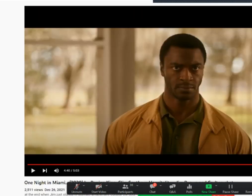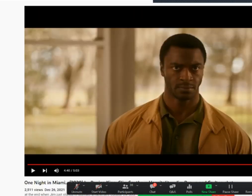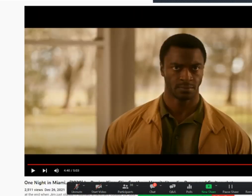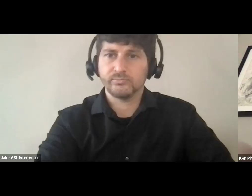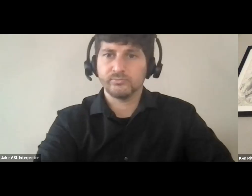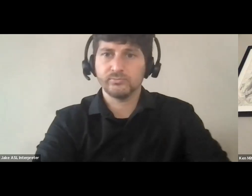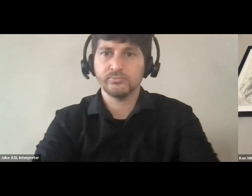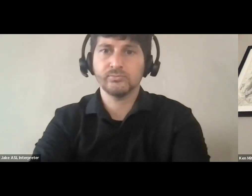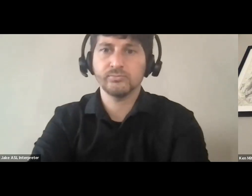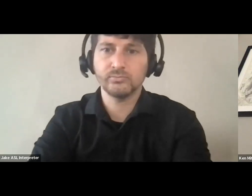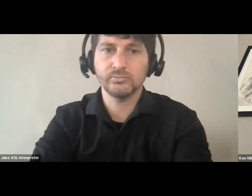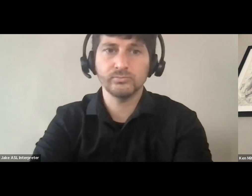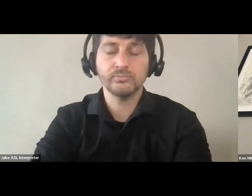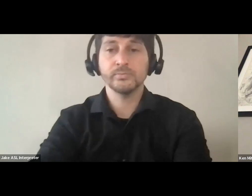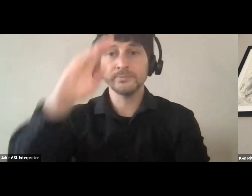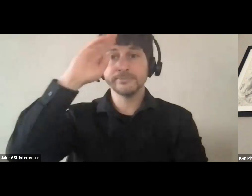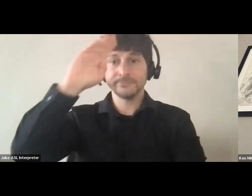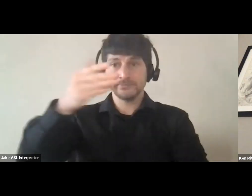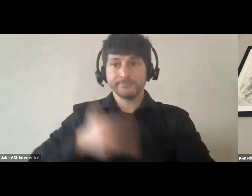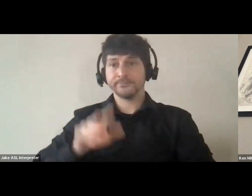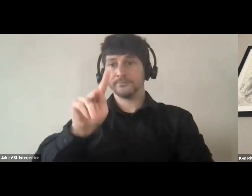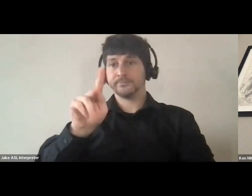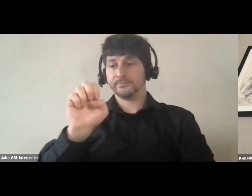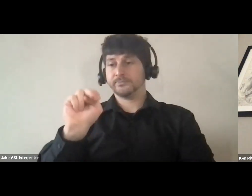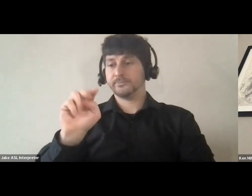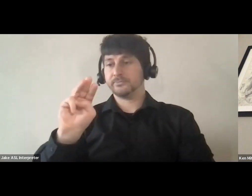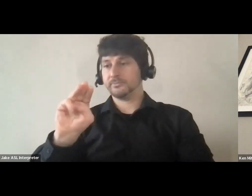Hi, again, this is Ken Mitchell.